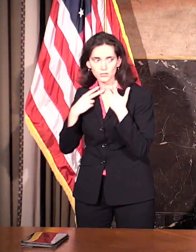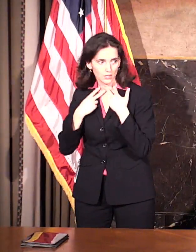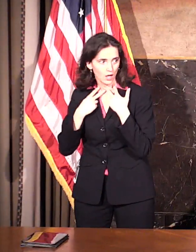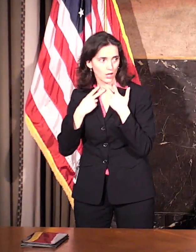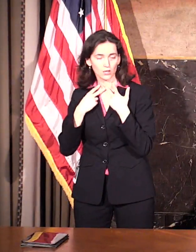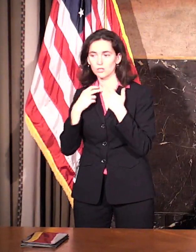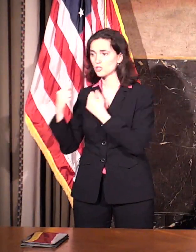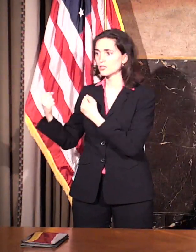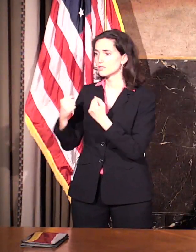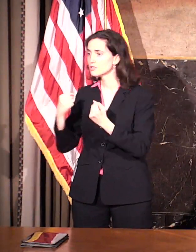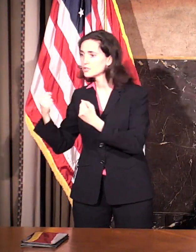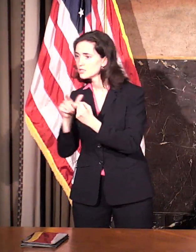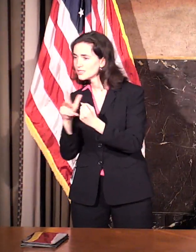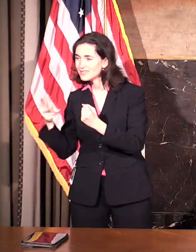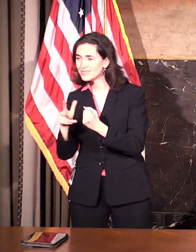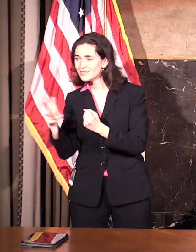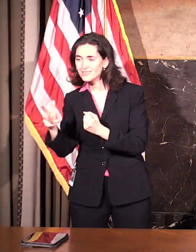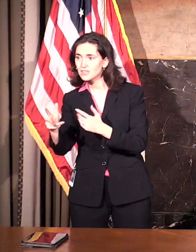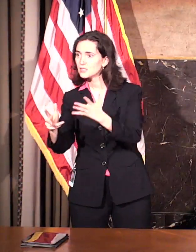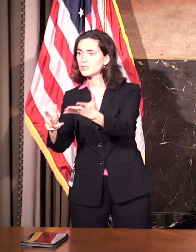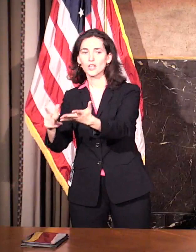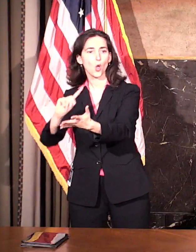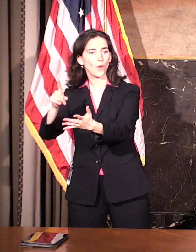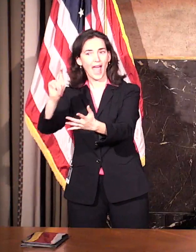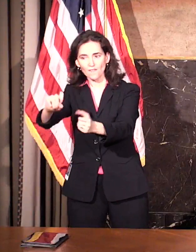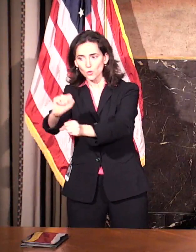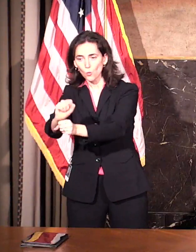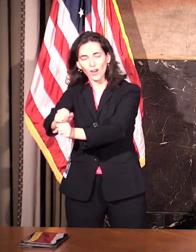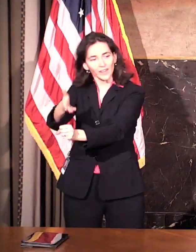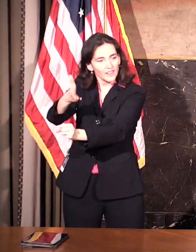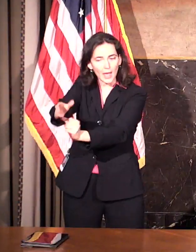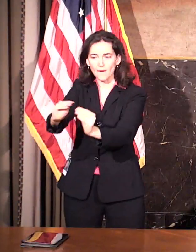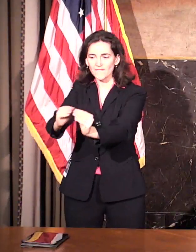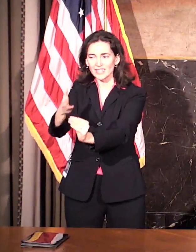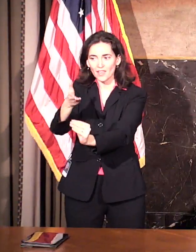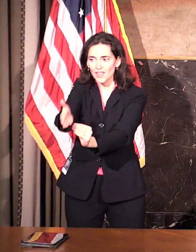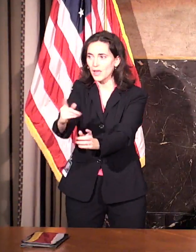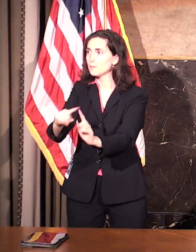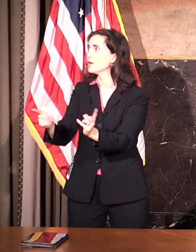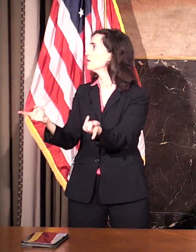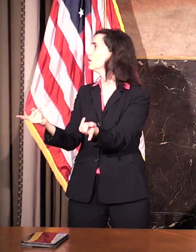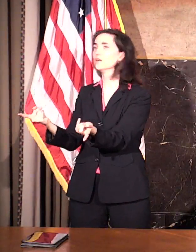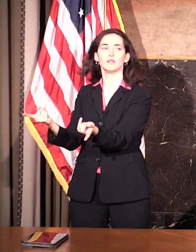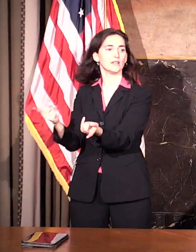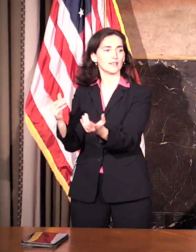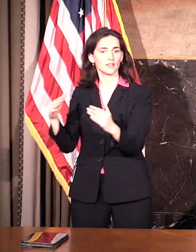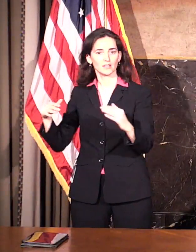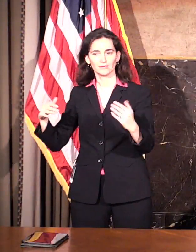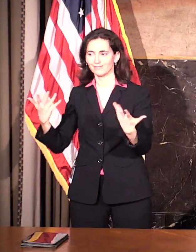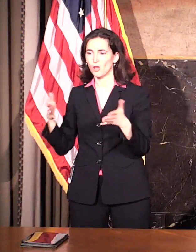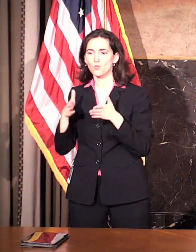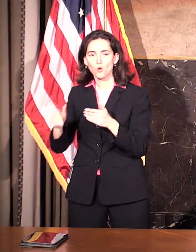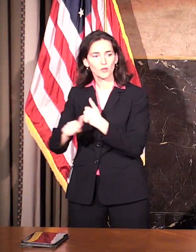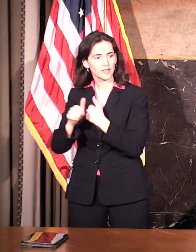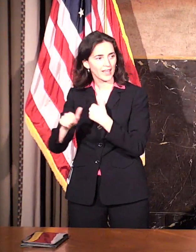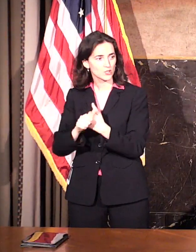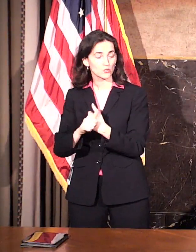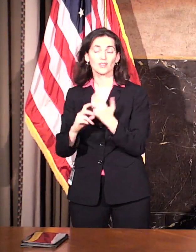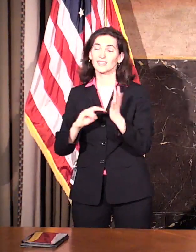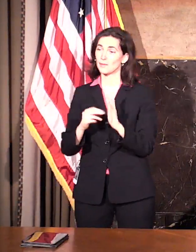to the locations in many instances where the work has to be done. And so it's all very, very